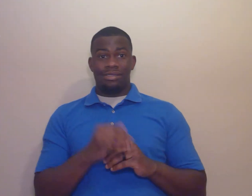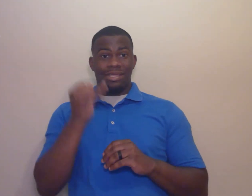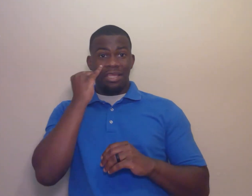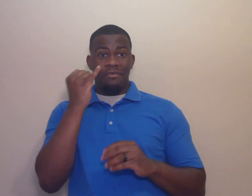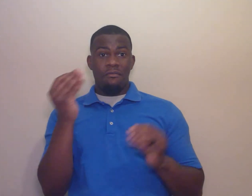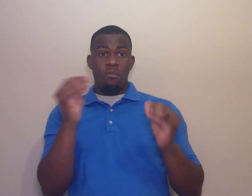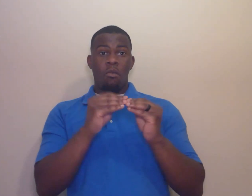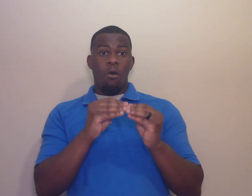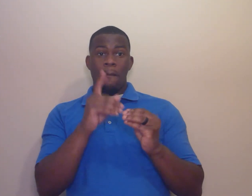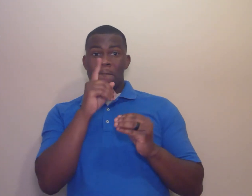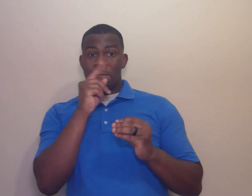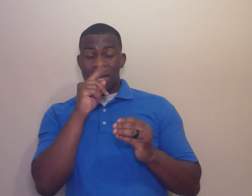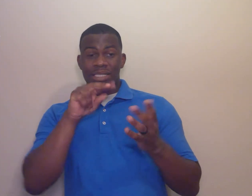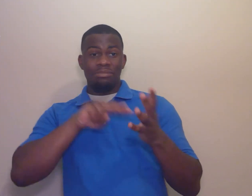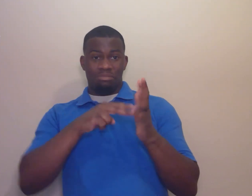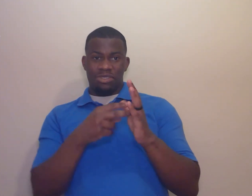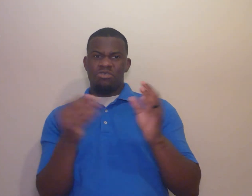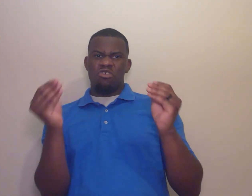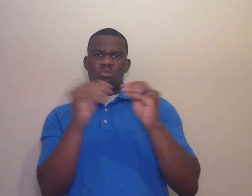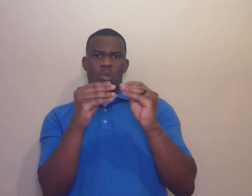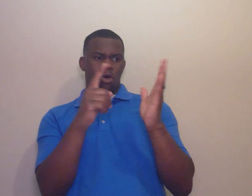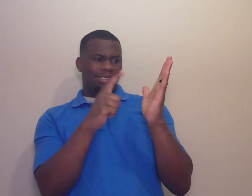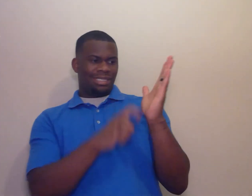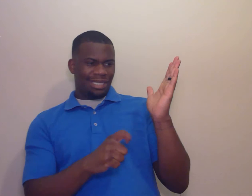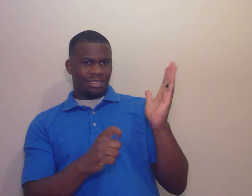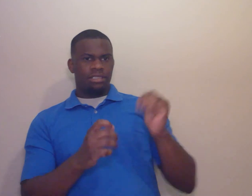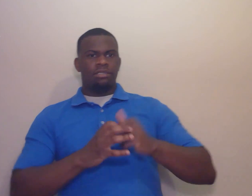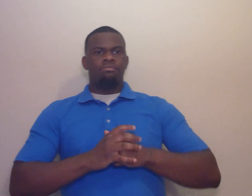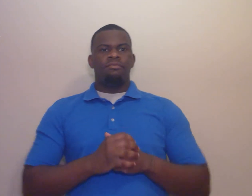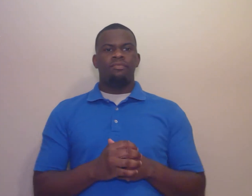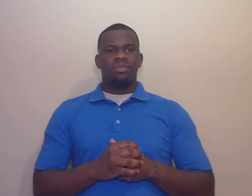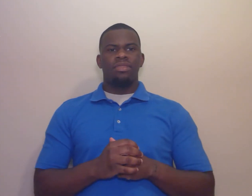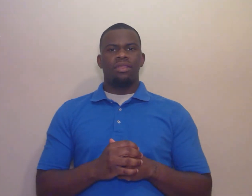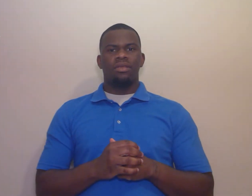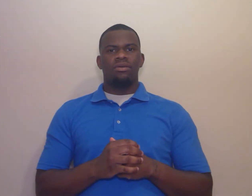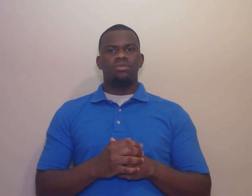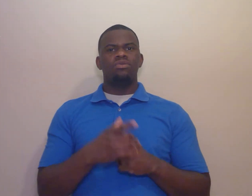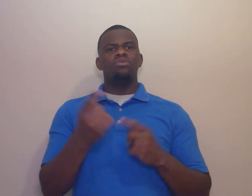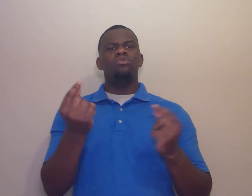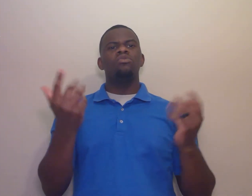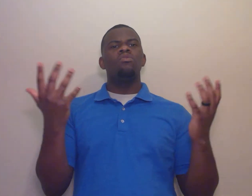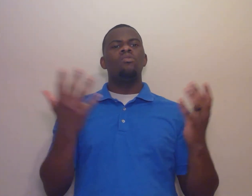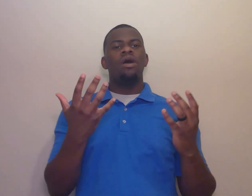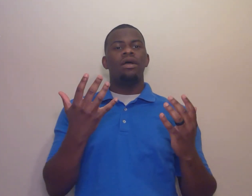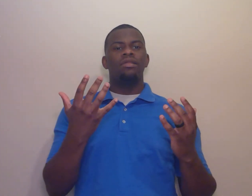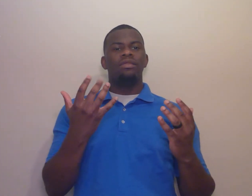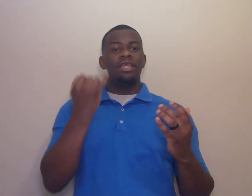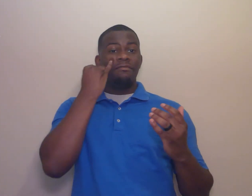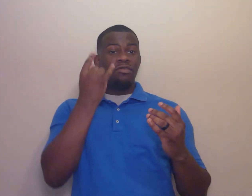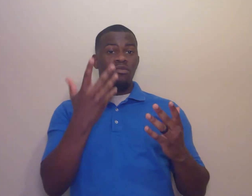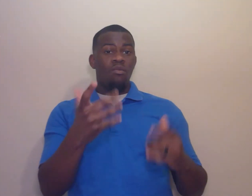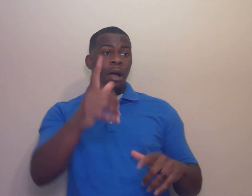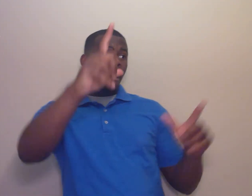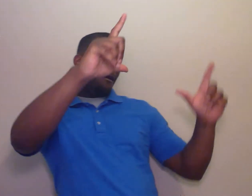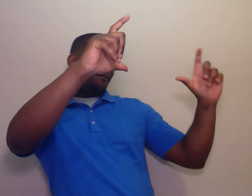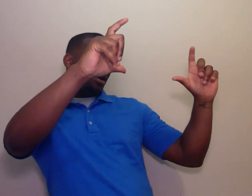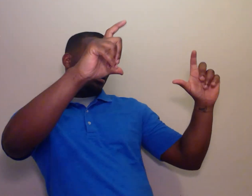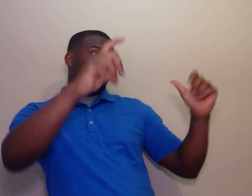Lyme-infected ticks. So what do you do when you're dying for that communing with nature selfie, but you don't want to be dinner host to guests